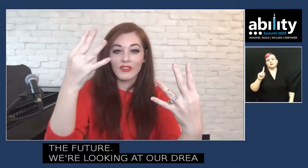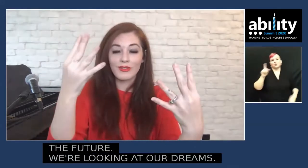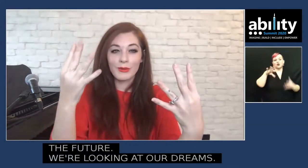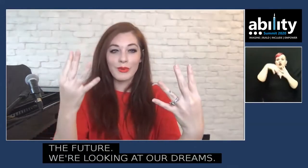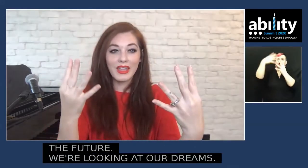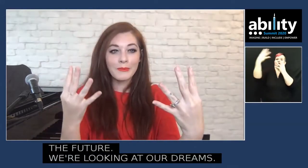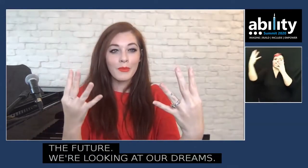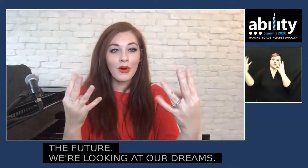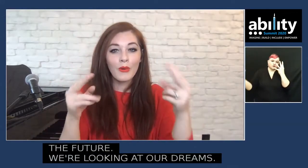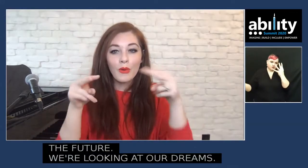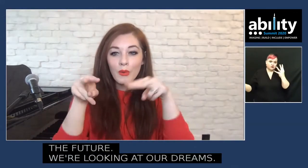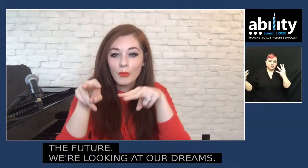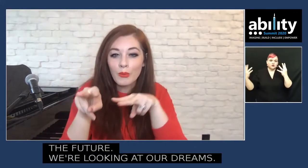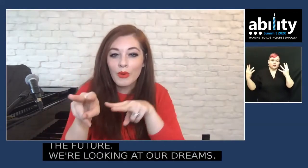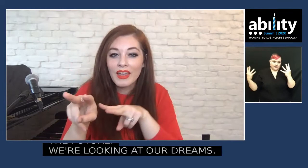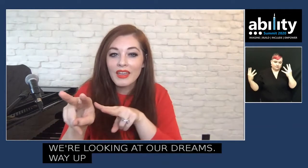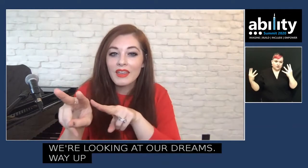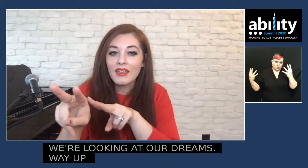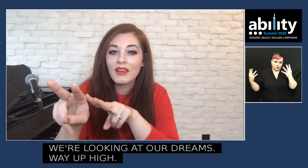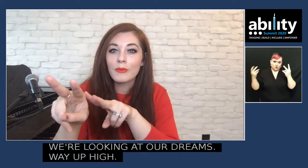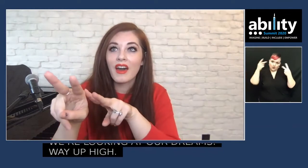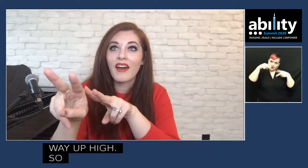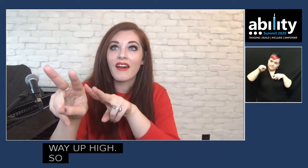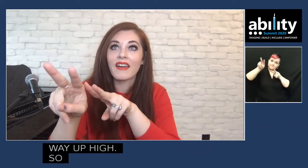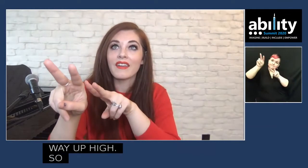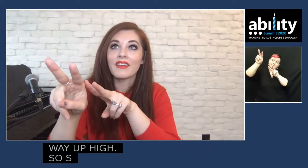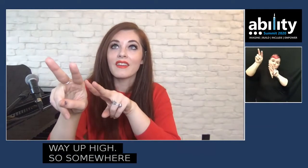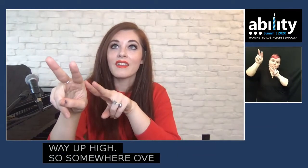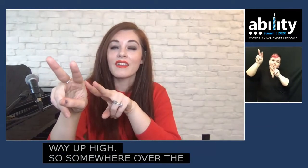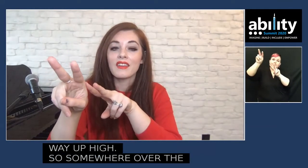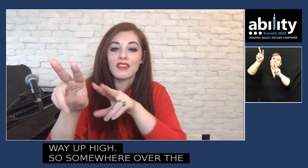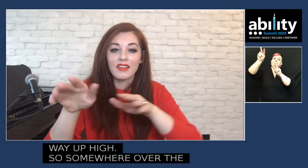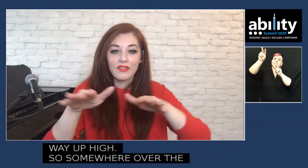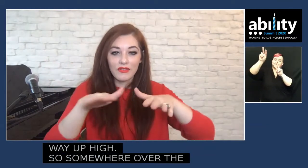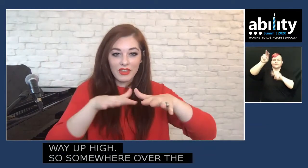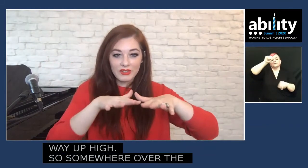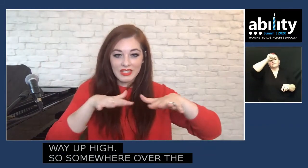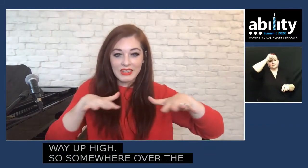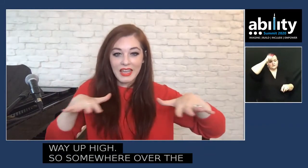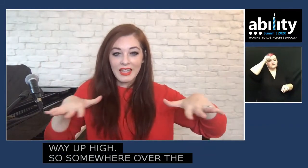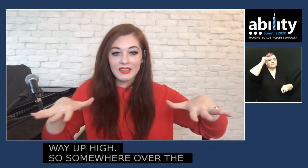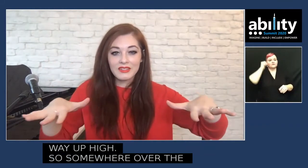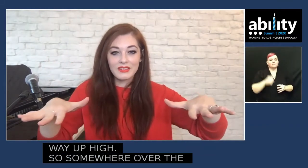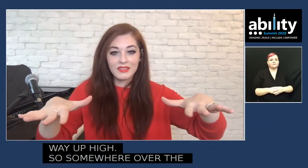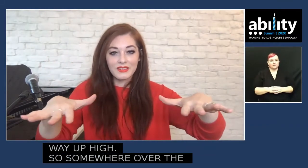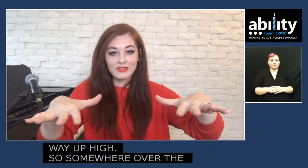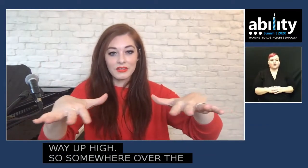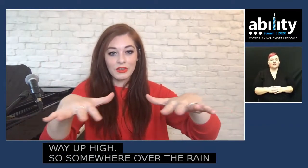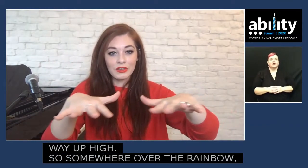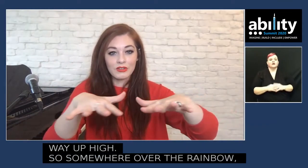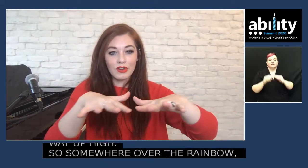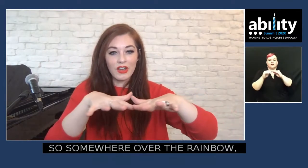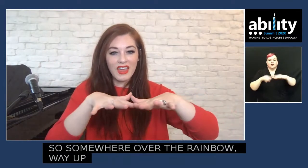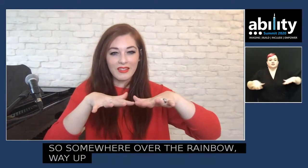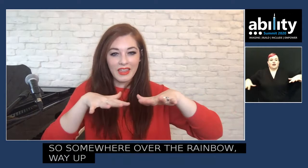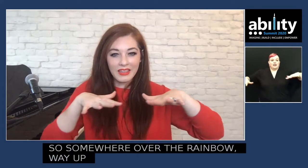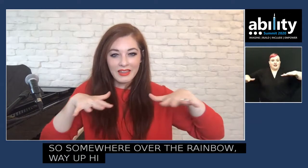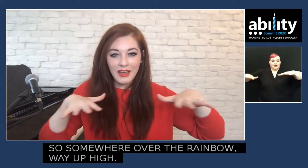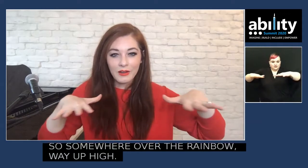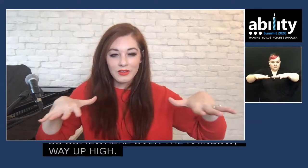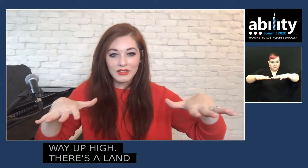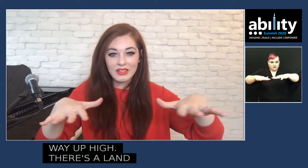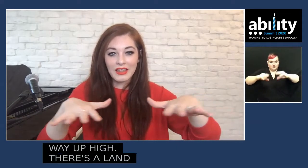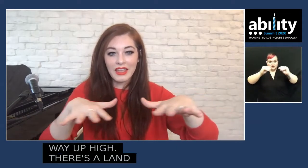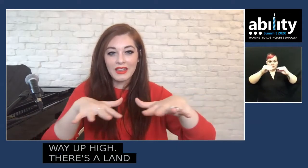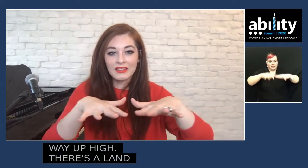over the rainbow, way up high. There's a land. So you're going to draw that